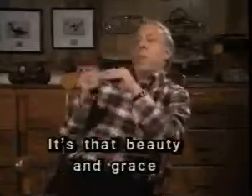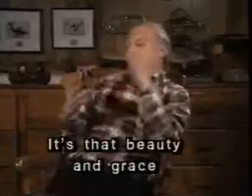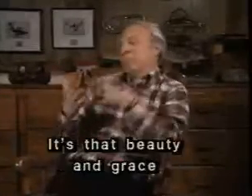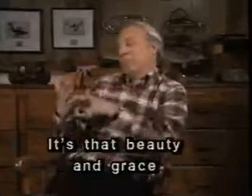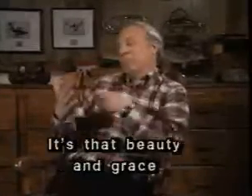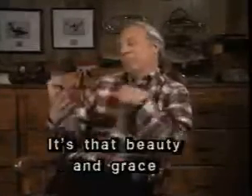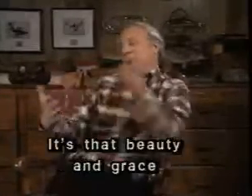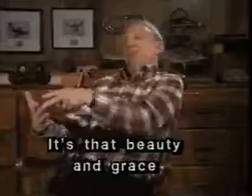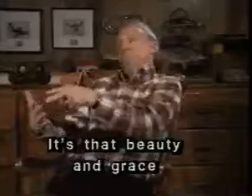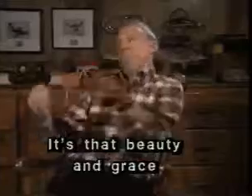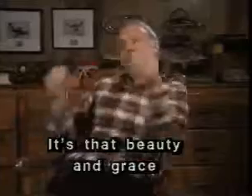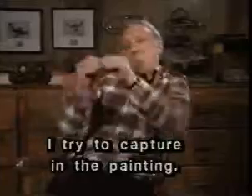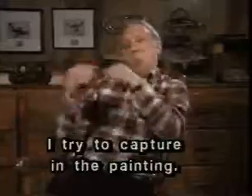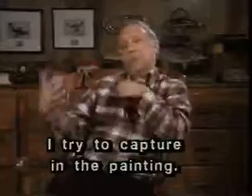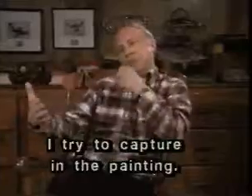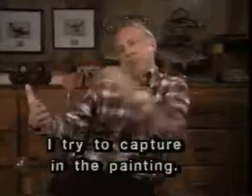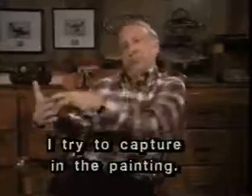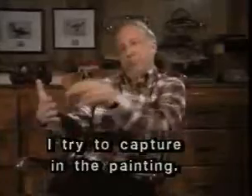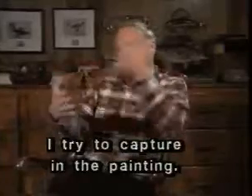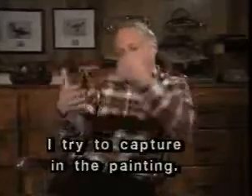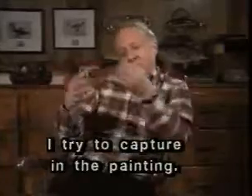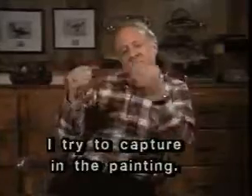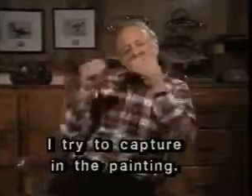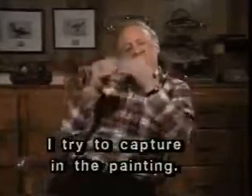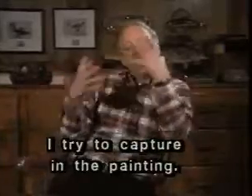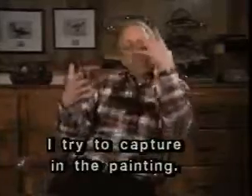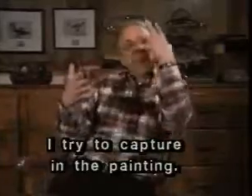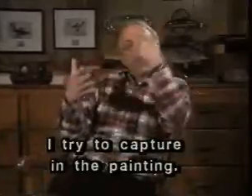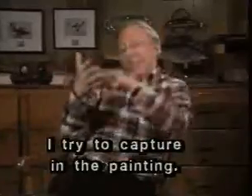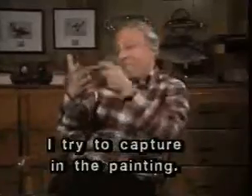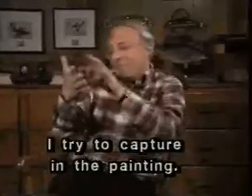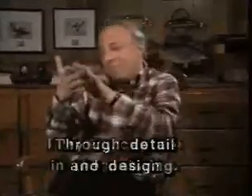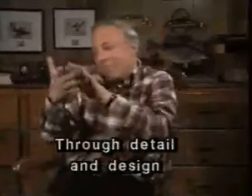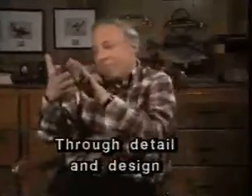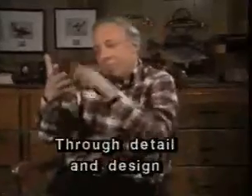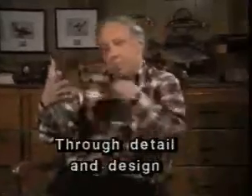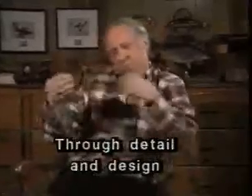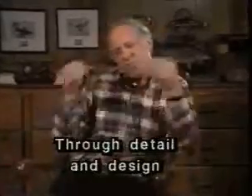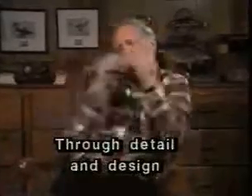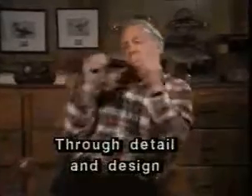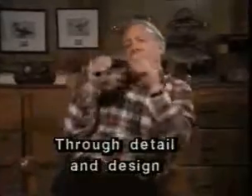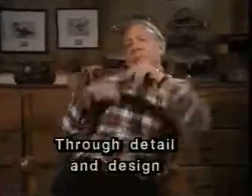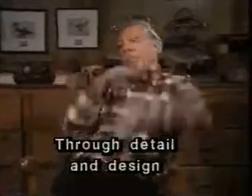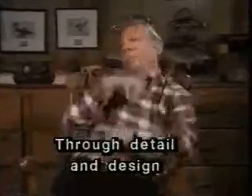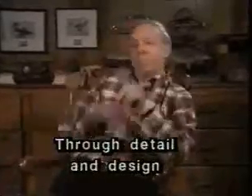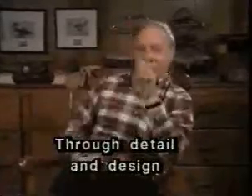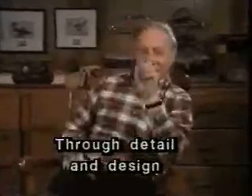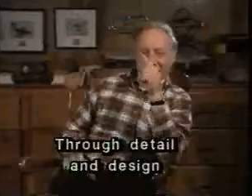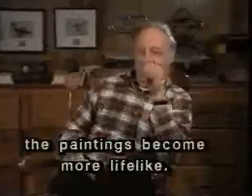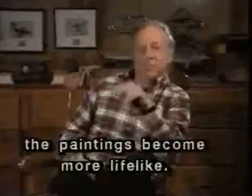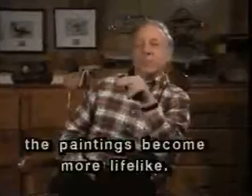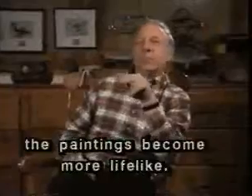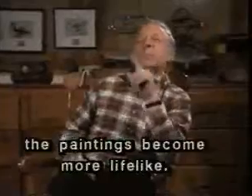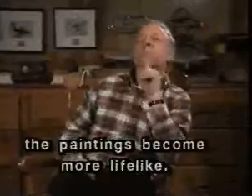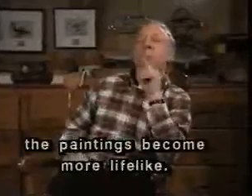beauty and grace I try to capture in the painting. Through detail and design, the paintings become more